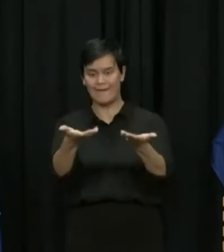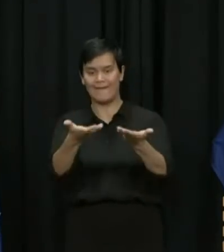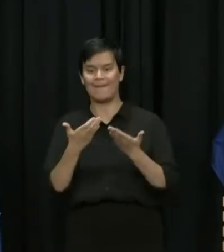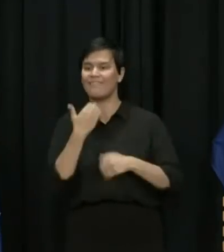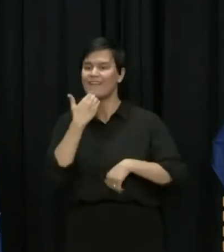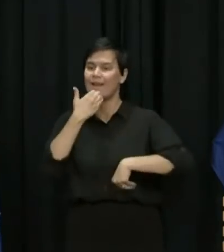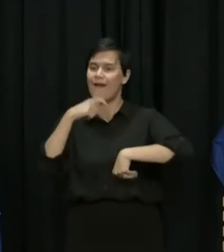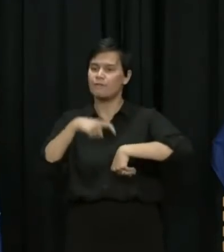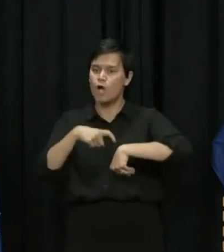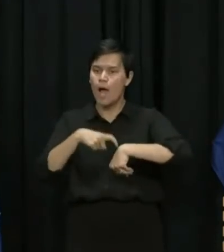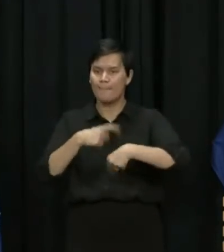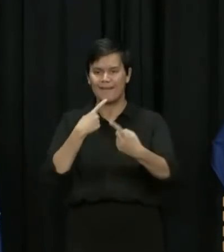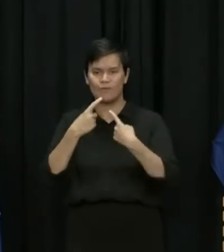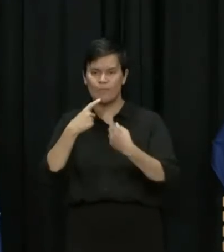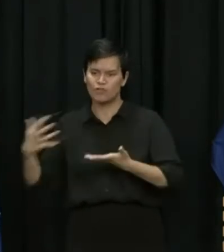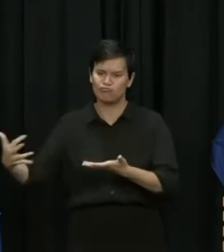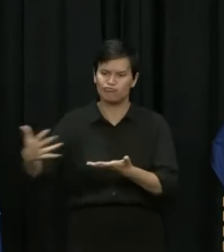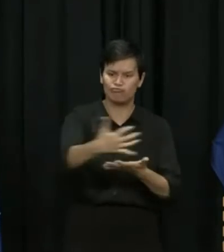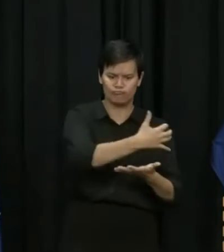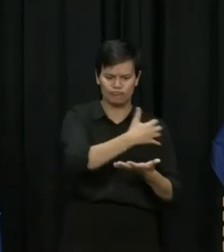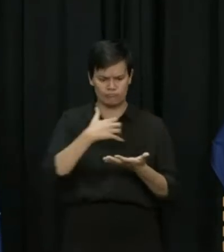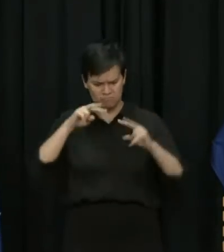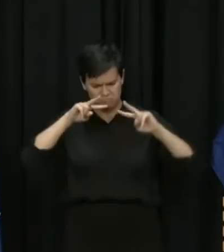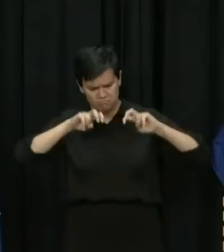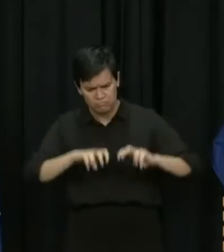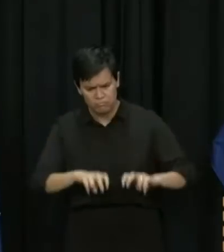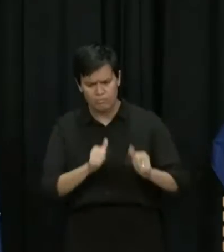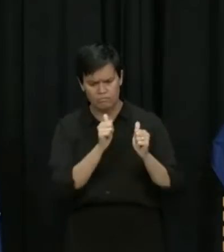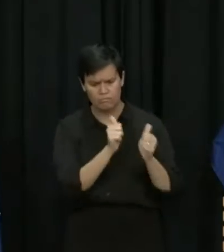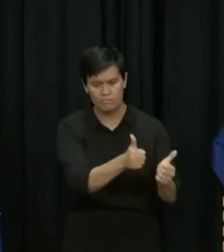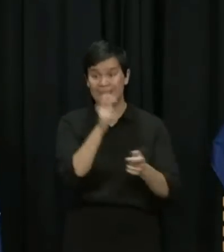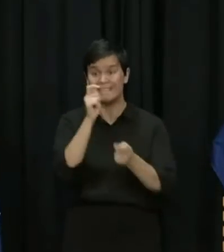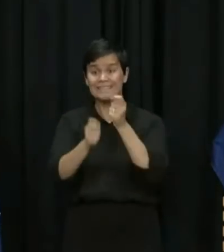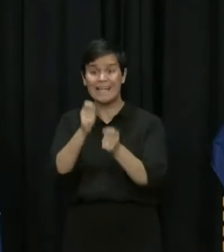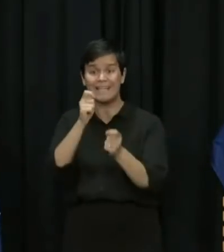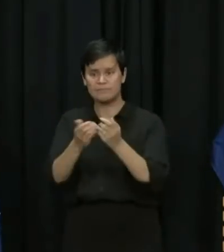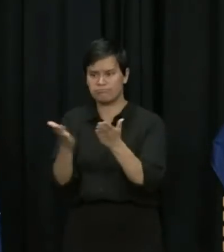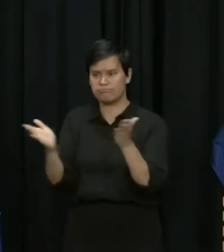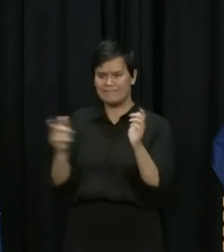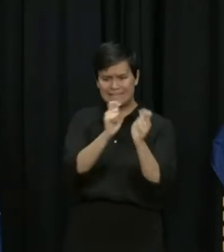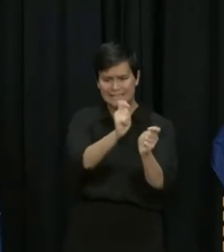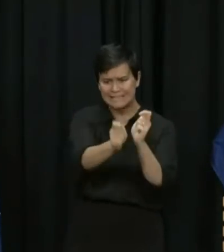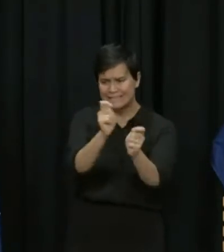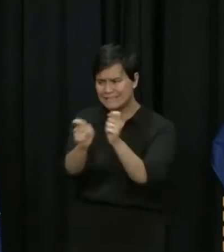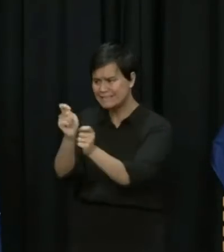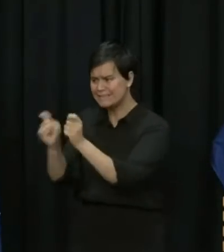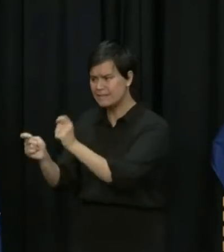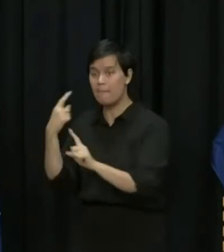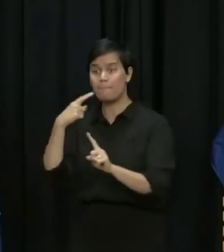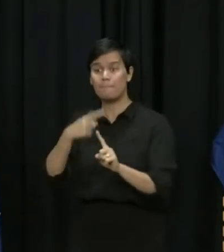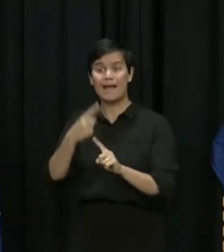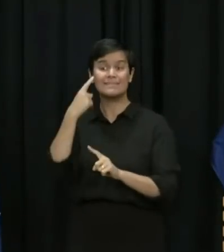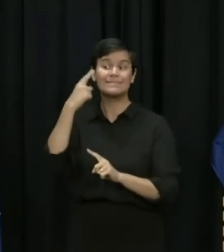information, undertake large-scale testing, and establish if there has been wider community